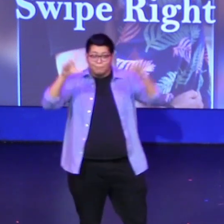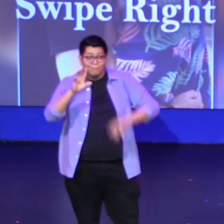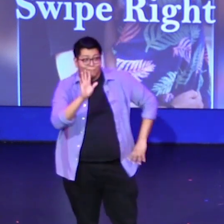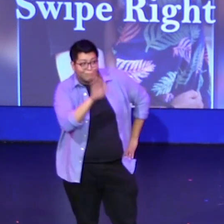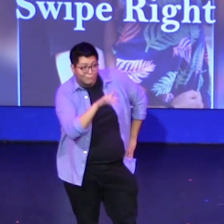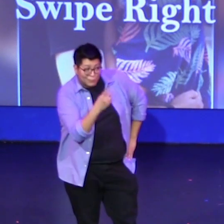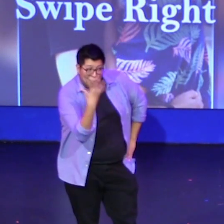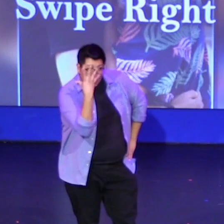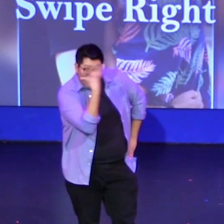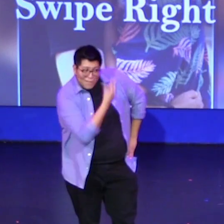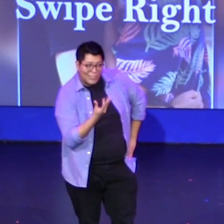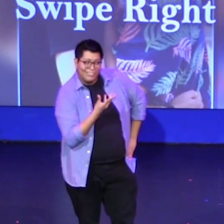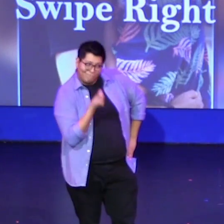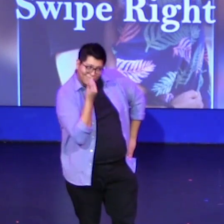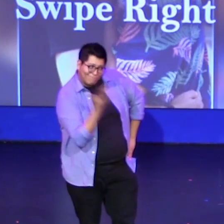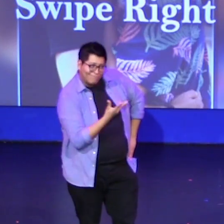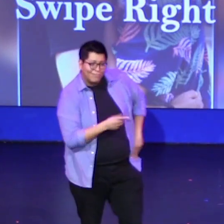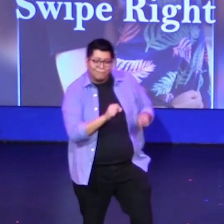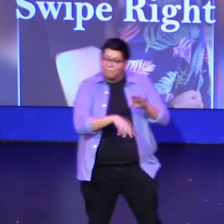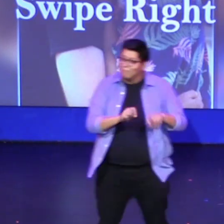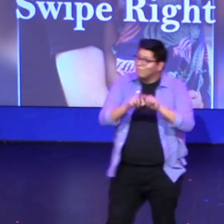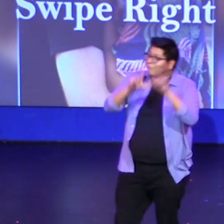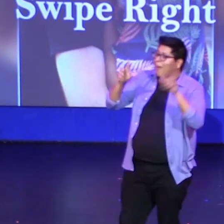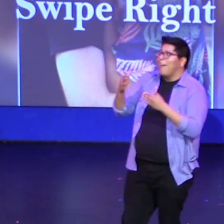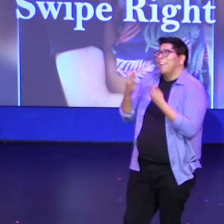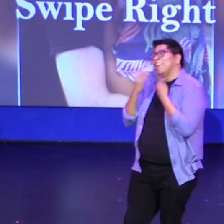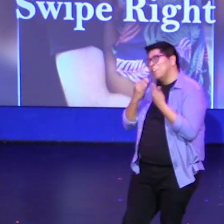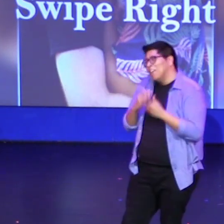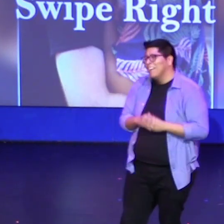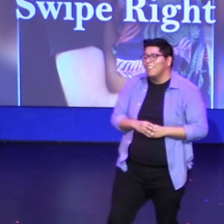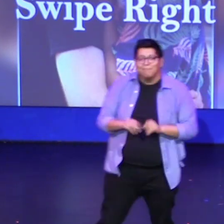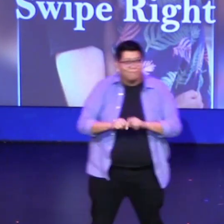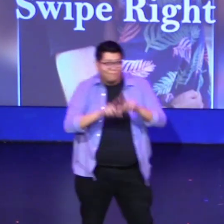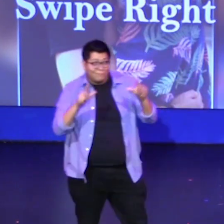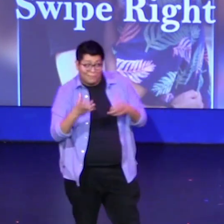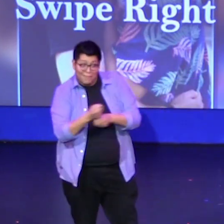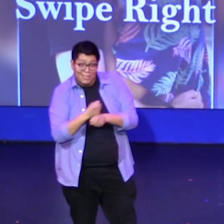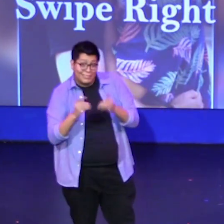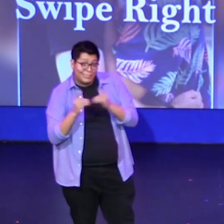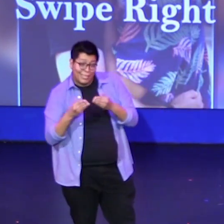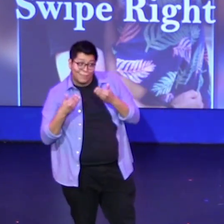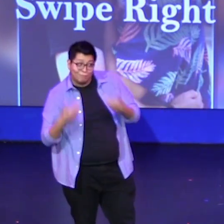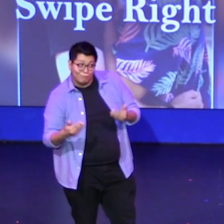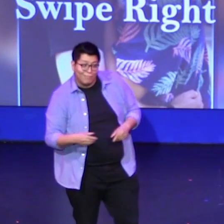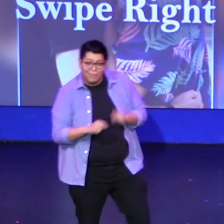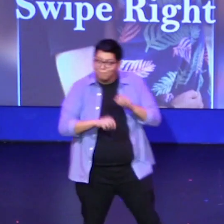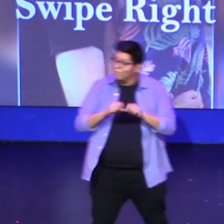box will open. So this person I was in the chat box with, I said, "Hey, you're beautiful." "Oh, thank you.